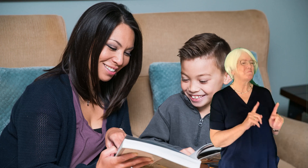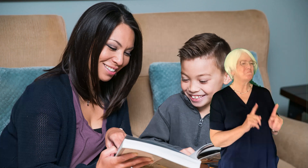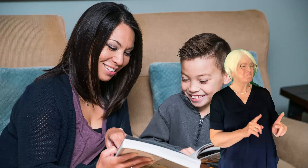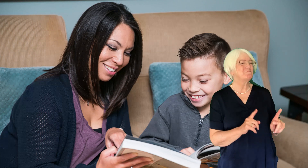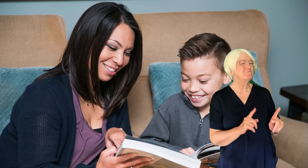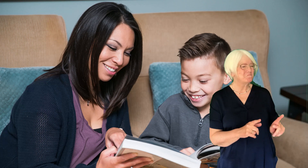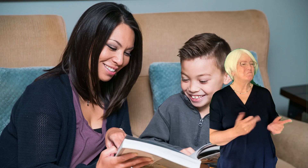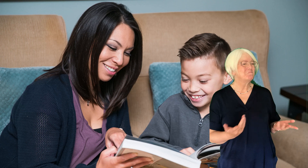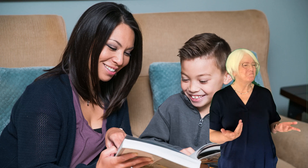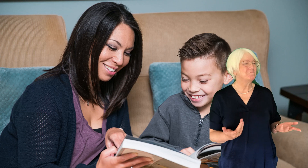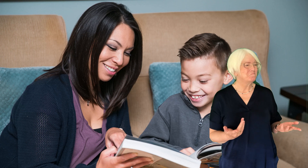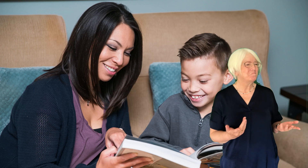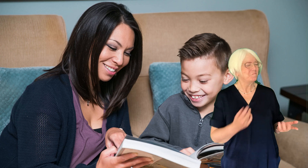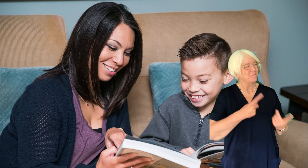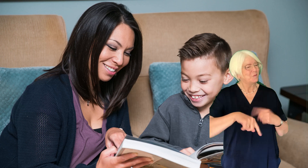place.